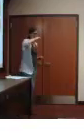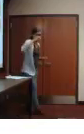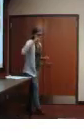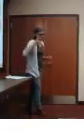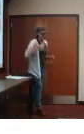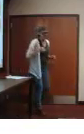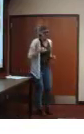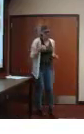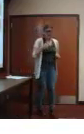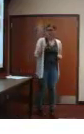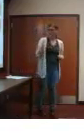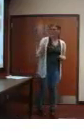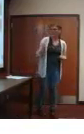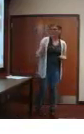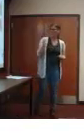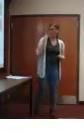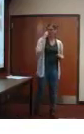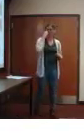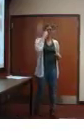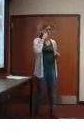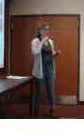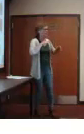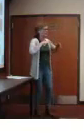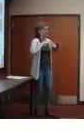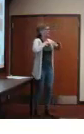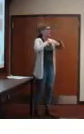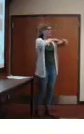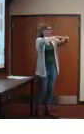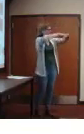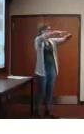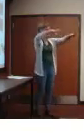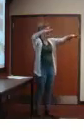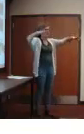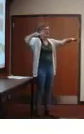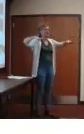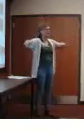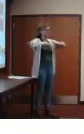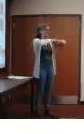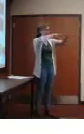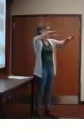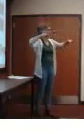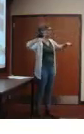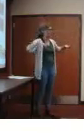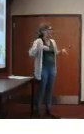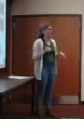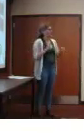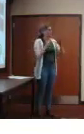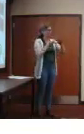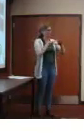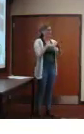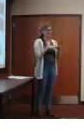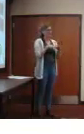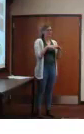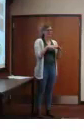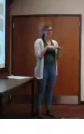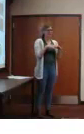is a thing that you can do in many sign languages, including ASL, which is essentially you set up entities in the space in front of you. So you